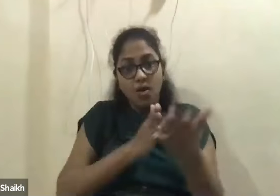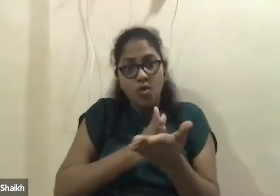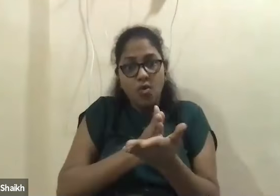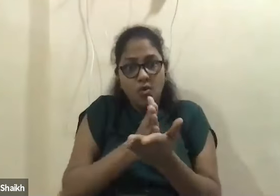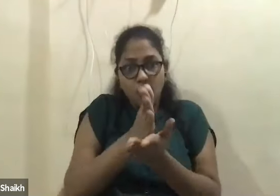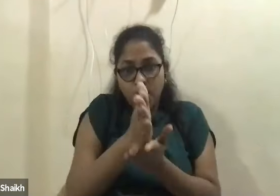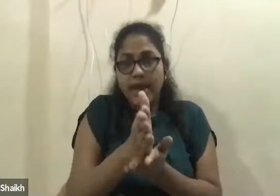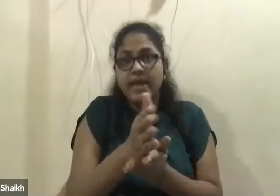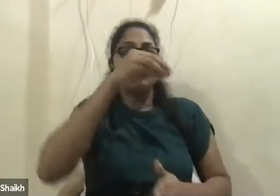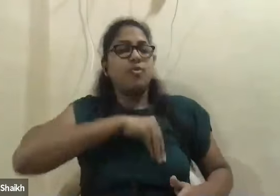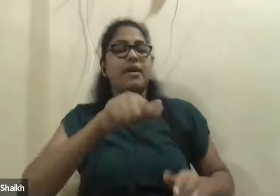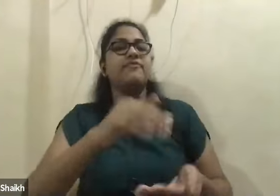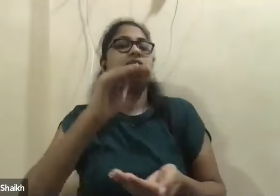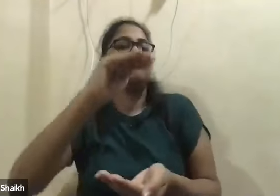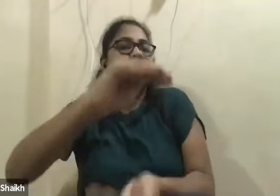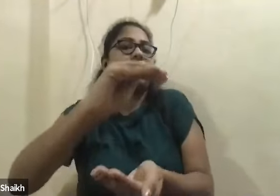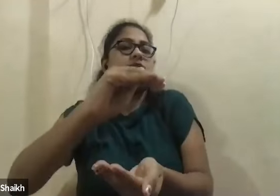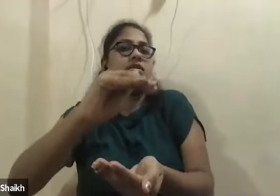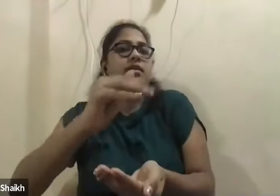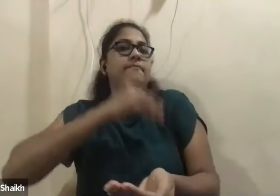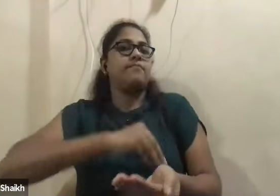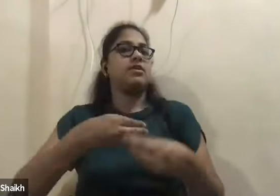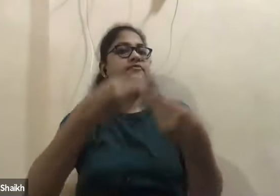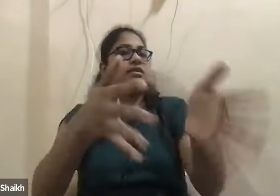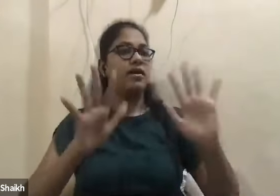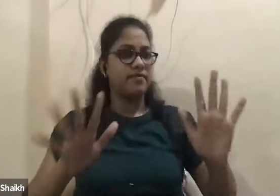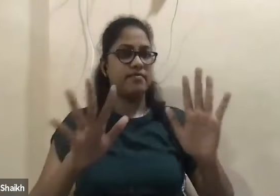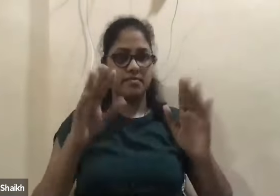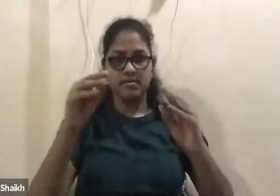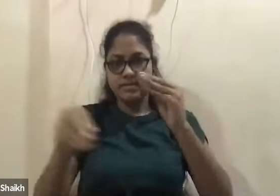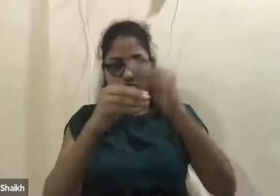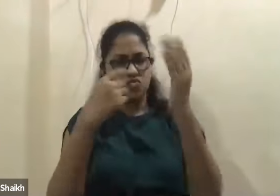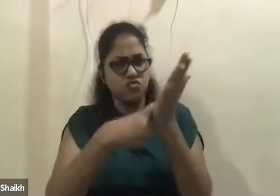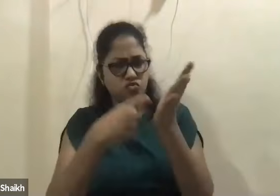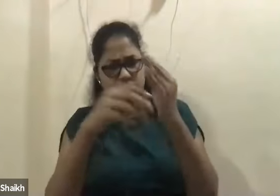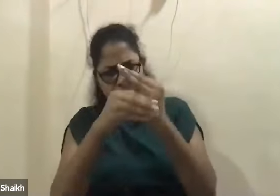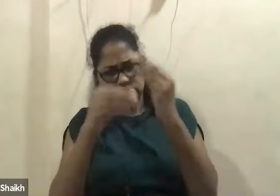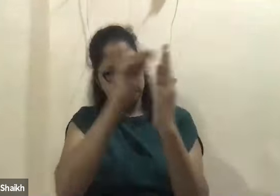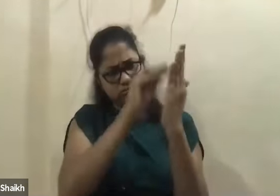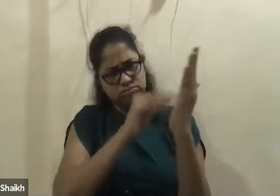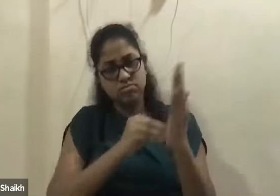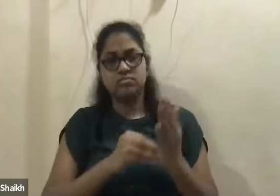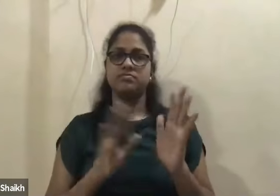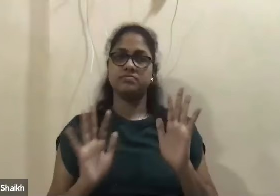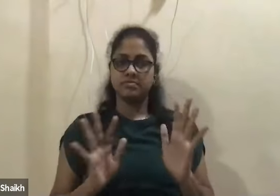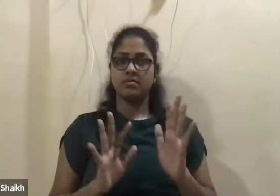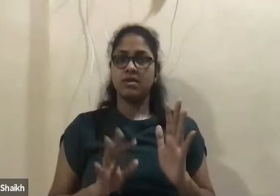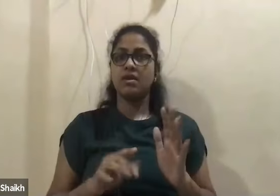benefit of the child. That's the overarching clause there. So that it's not misappropriated